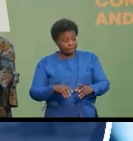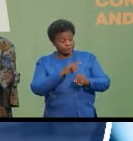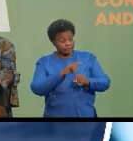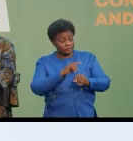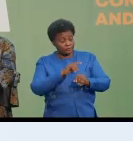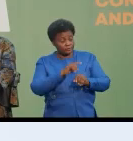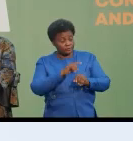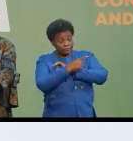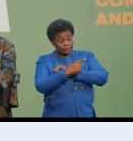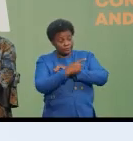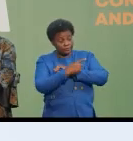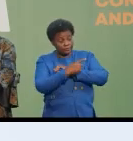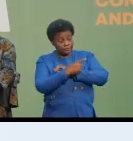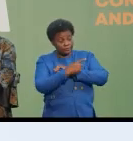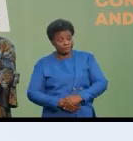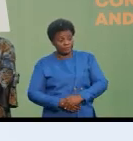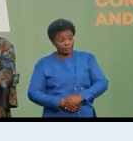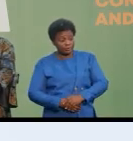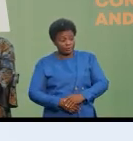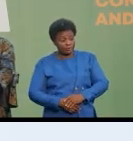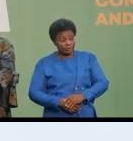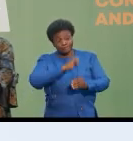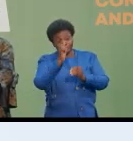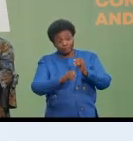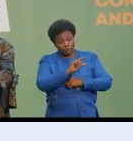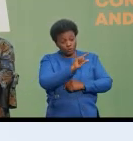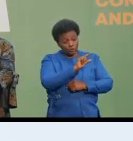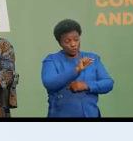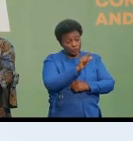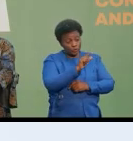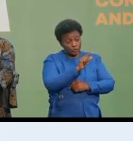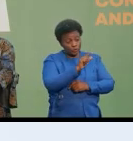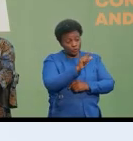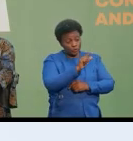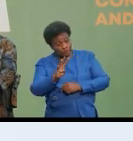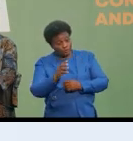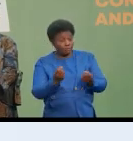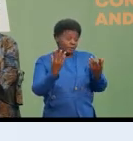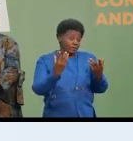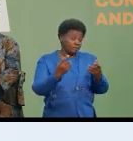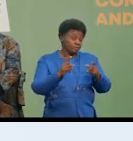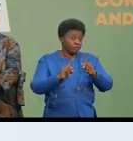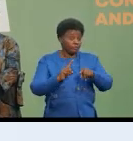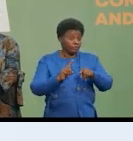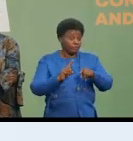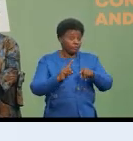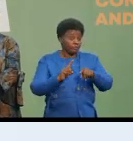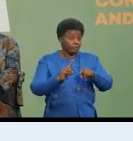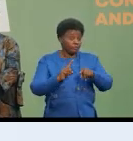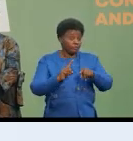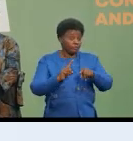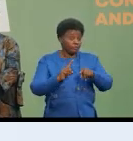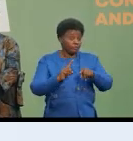As of end of 2024, 26.3 million people were living with HIV in the